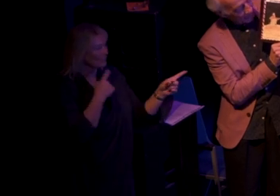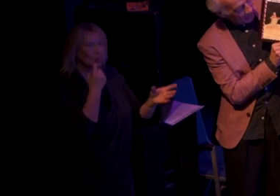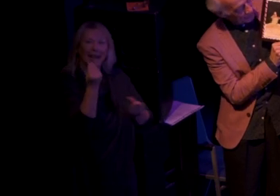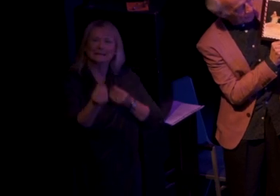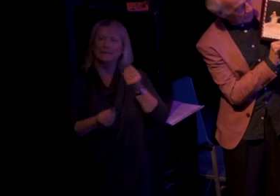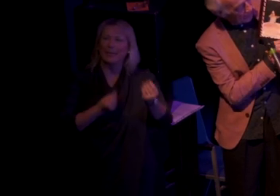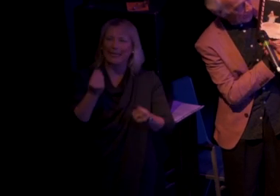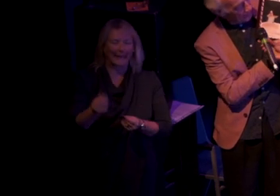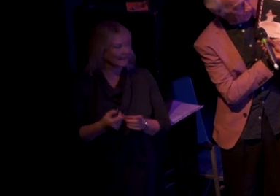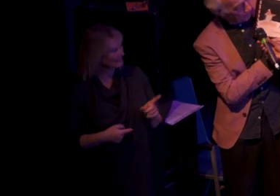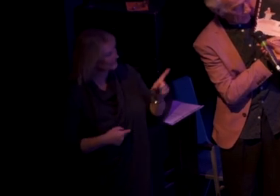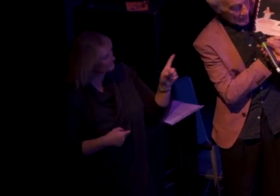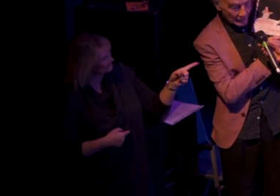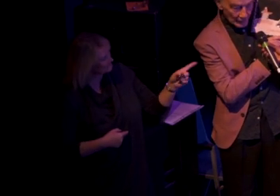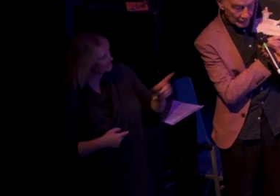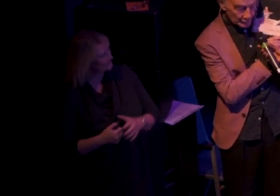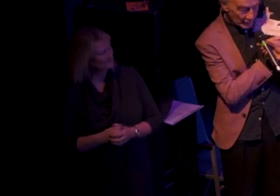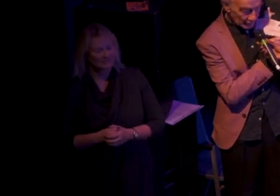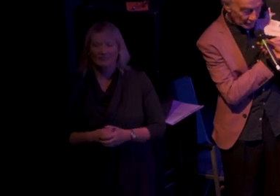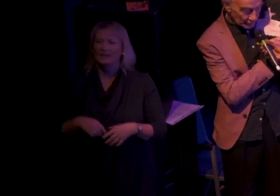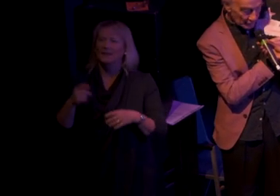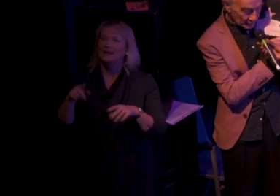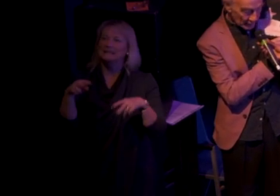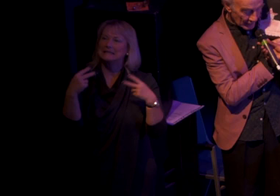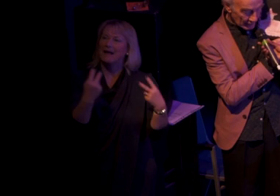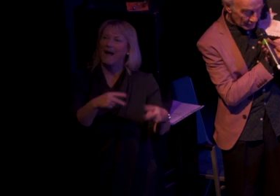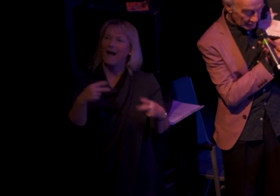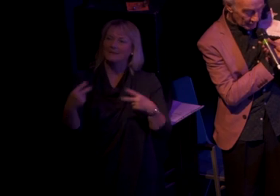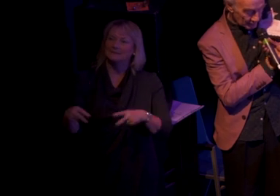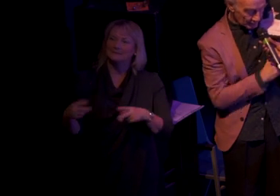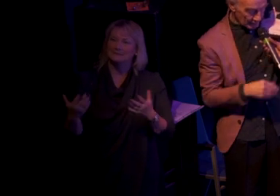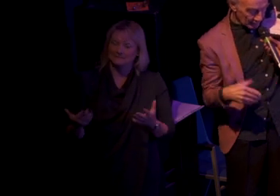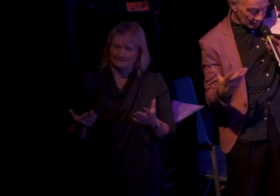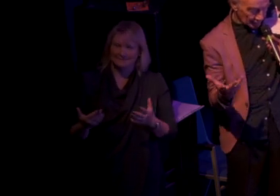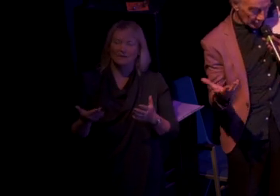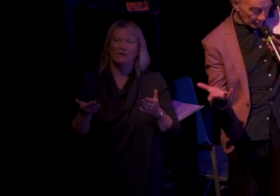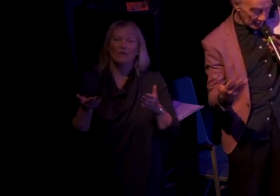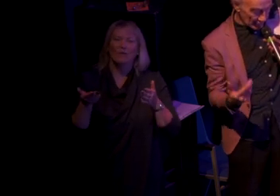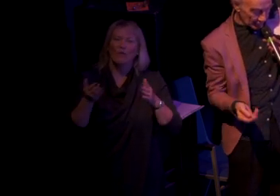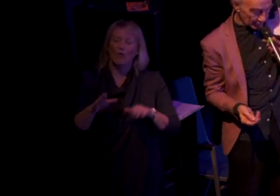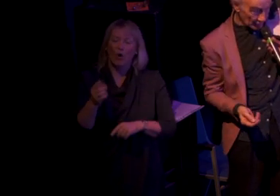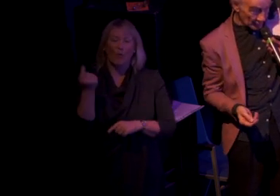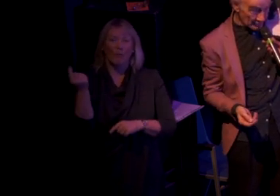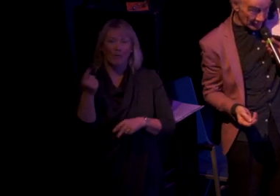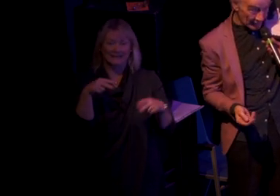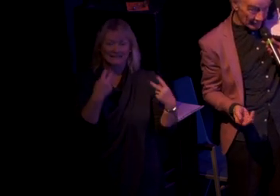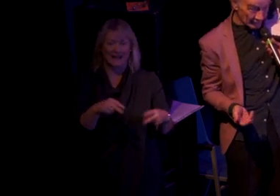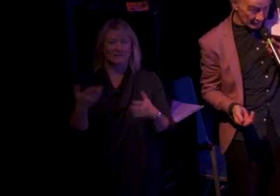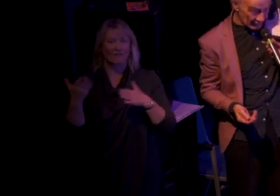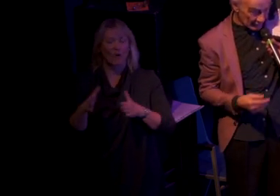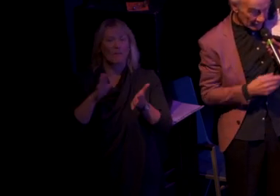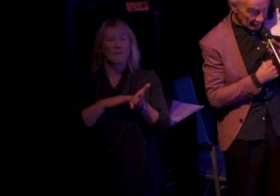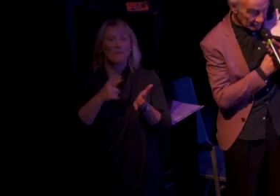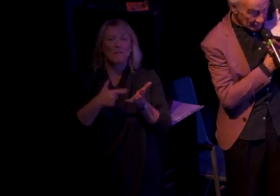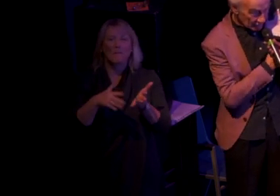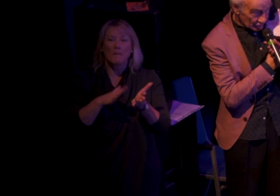This is a dance piece from a dancer who came over from Mumbai,